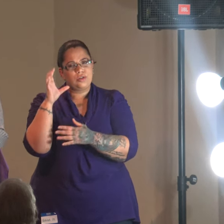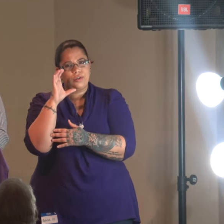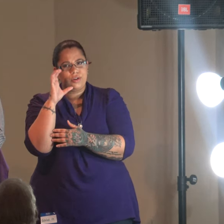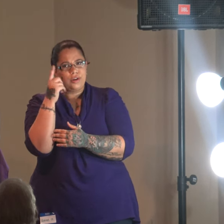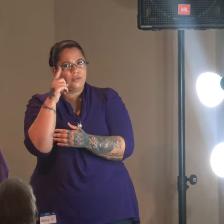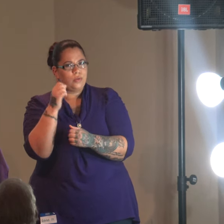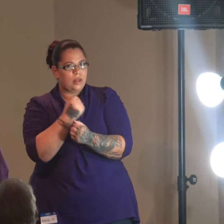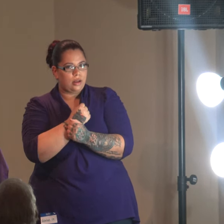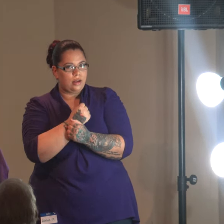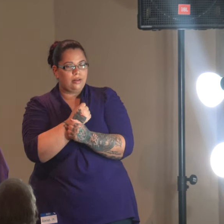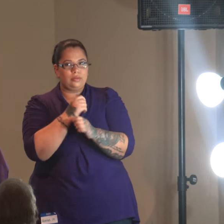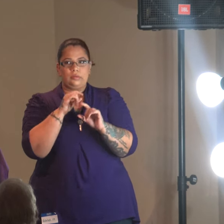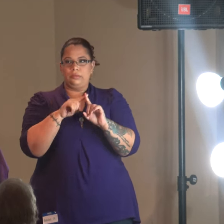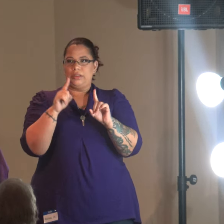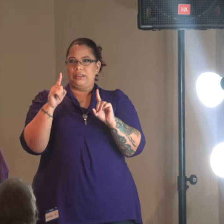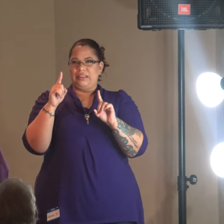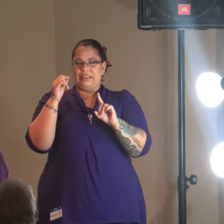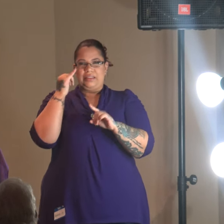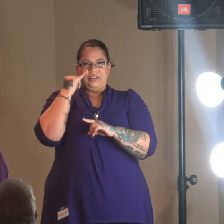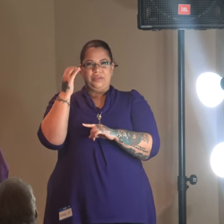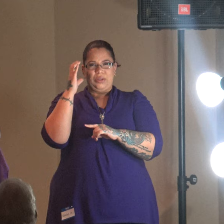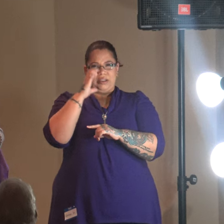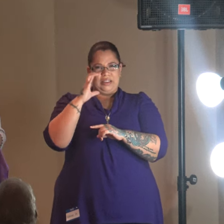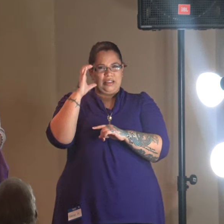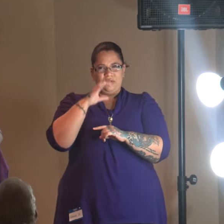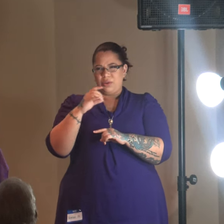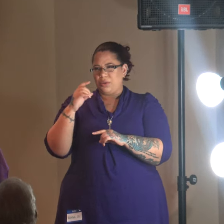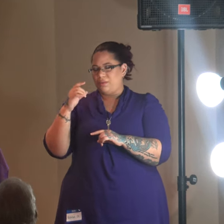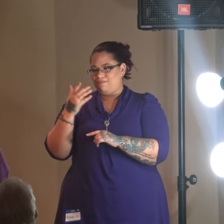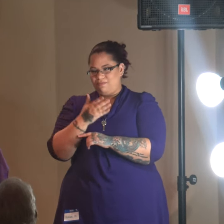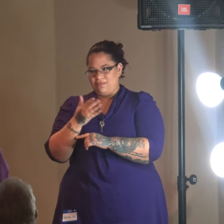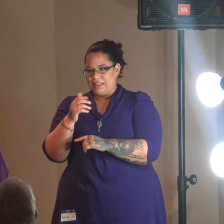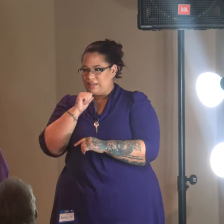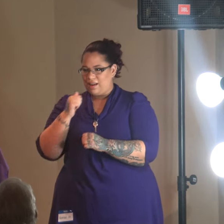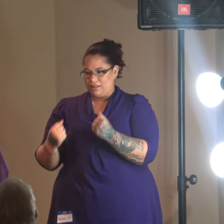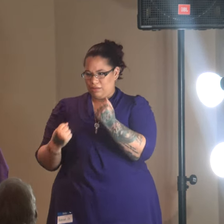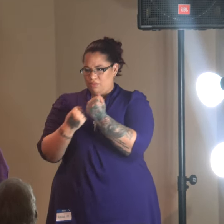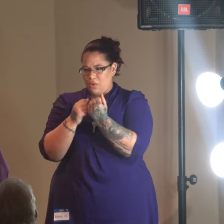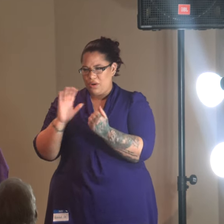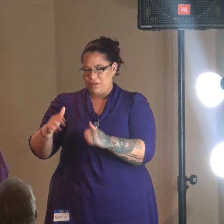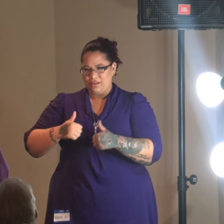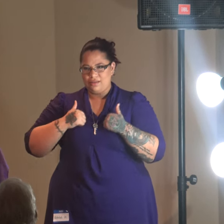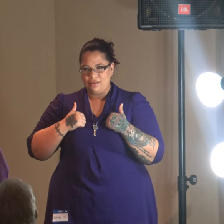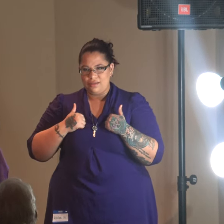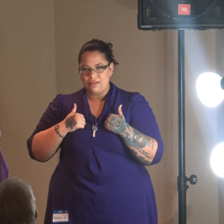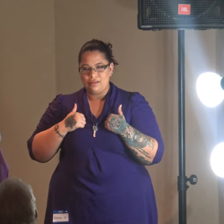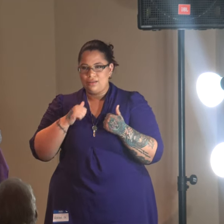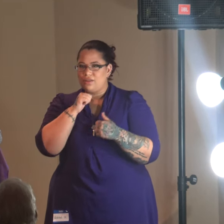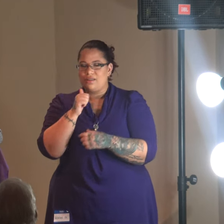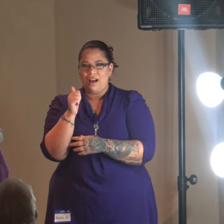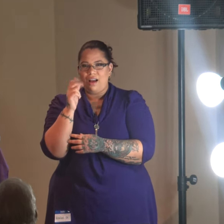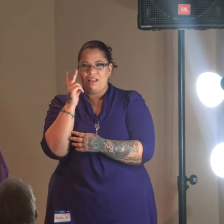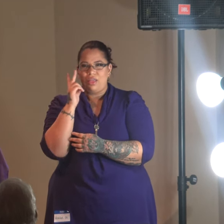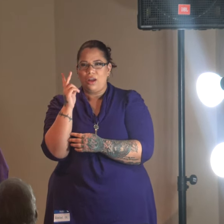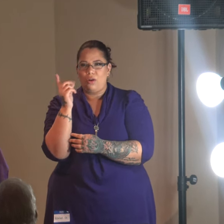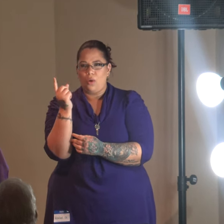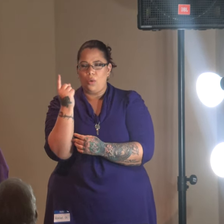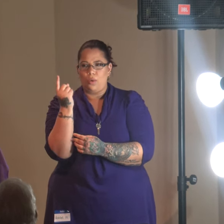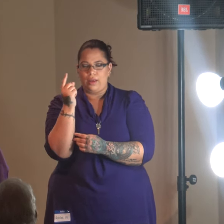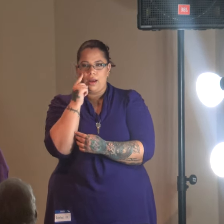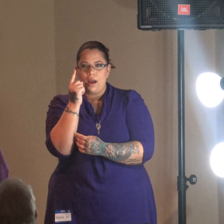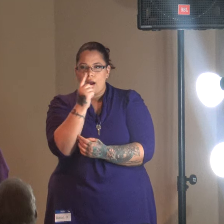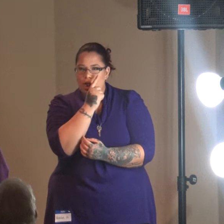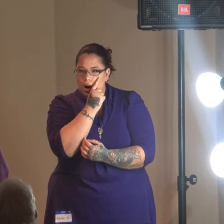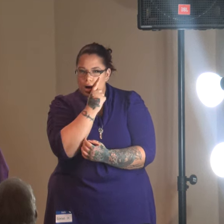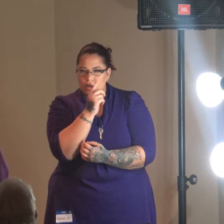things that are not supportive of your existence, you start and you look not just with your eyes, you're looking with